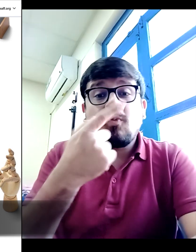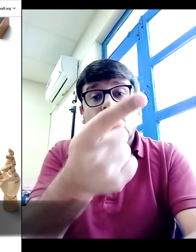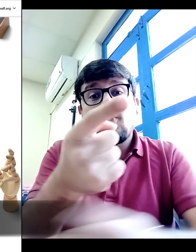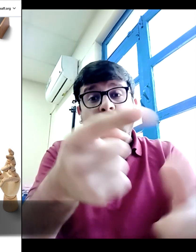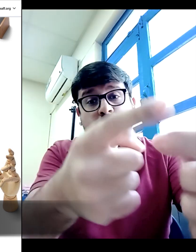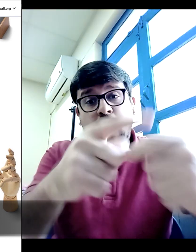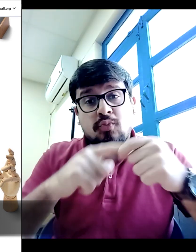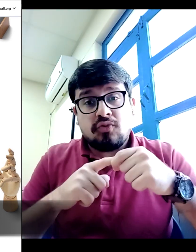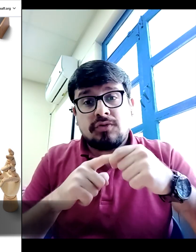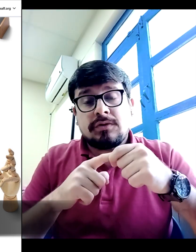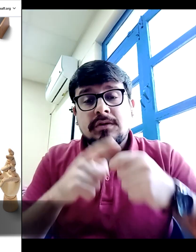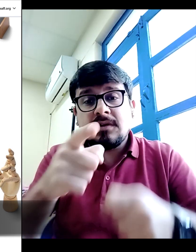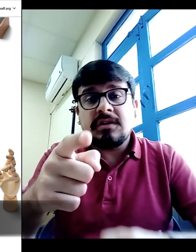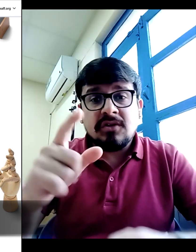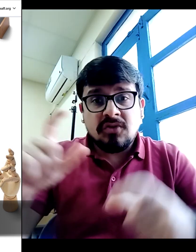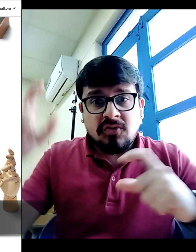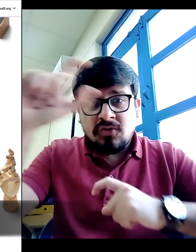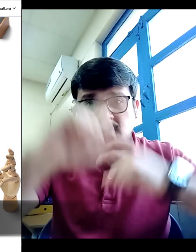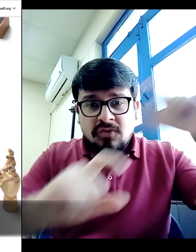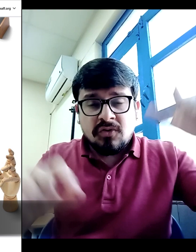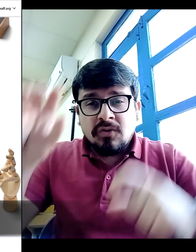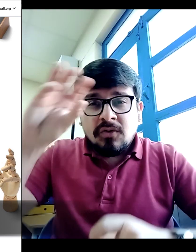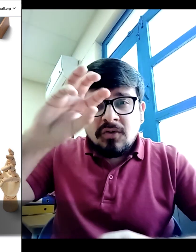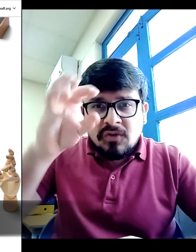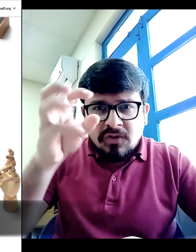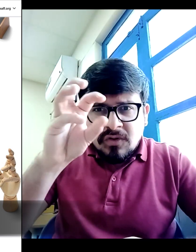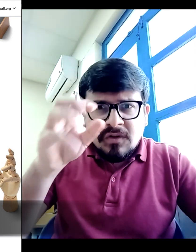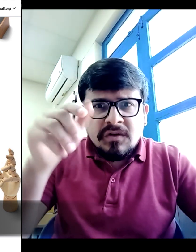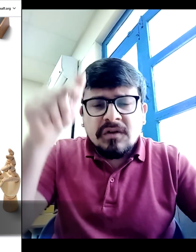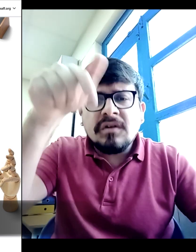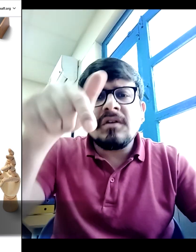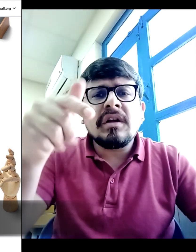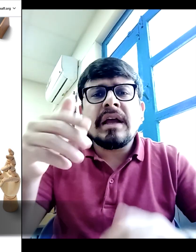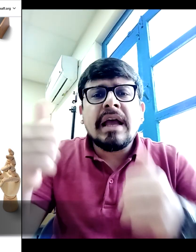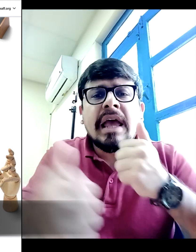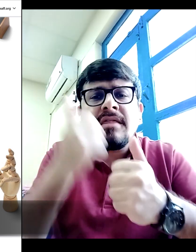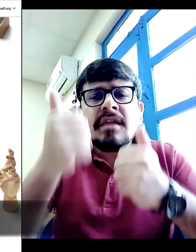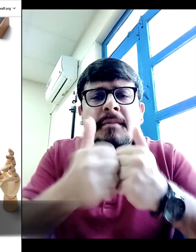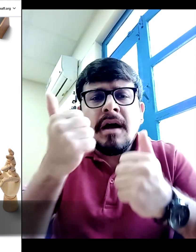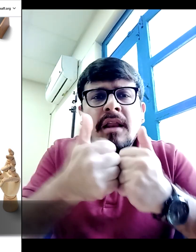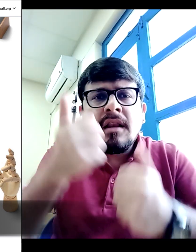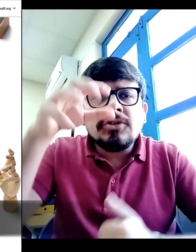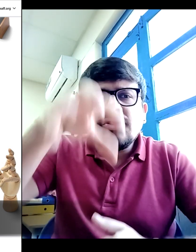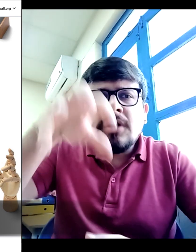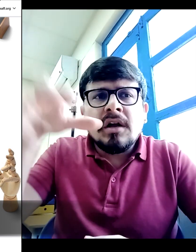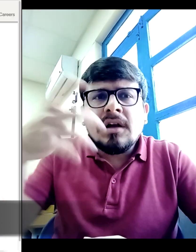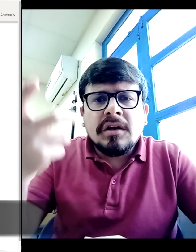where will you use this logo. Do you want to use this logo on a website